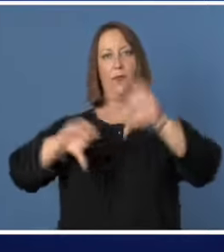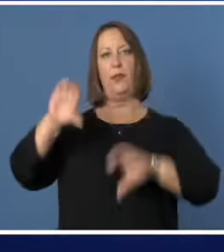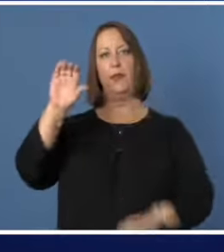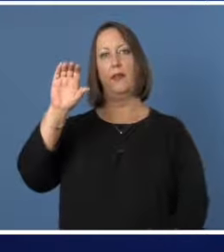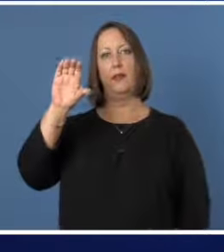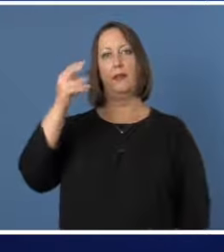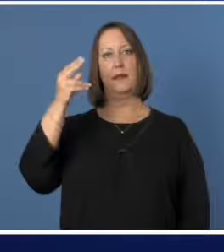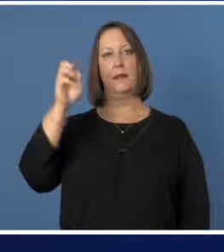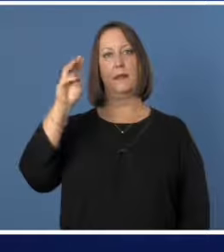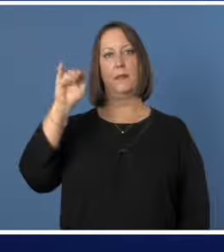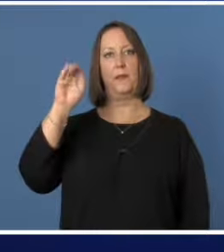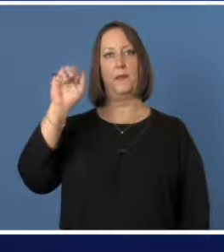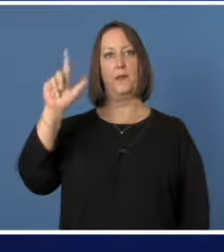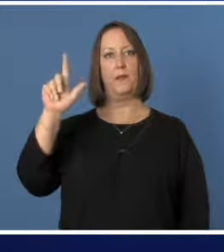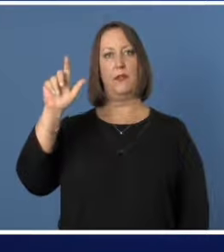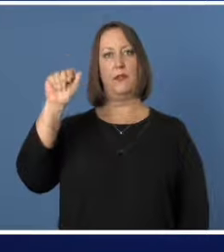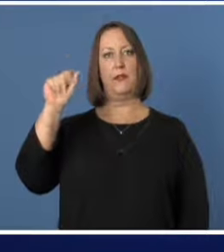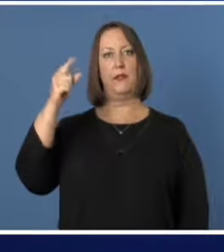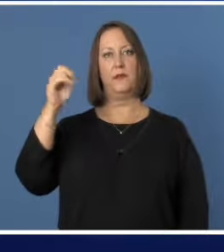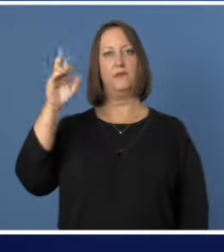Chemical agent emergencies.